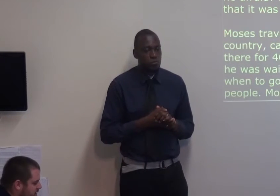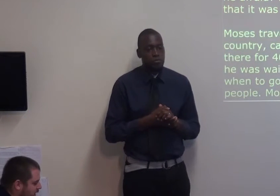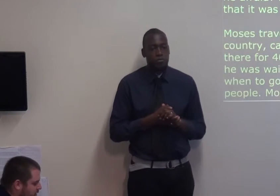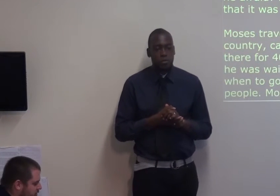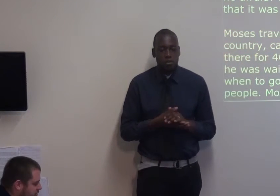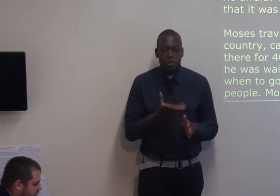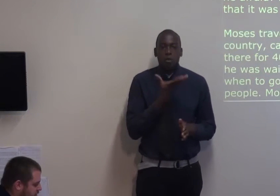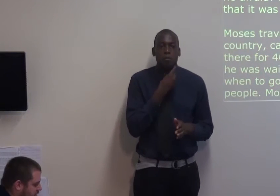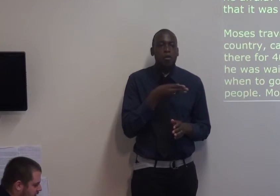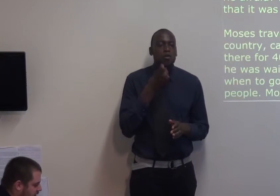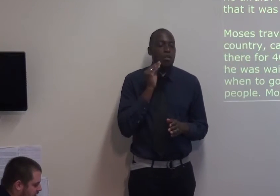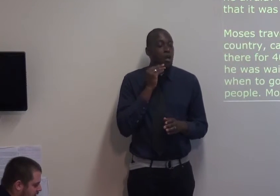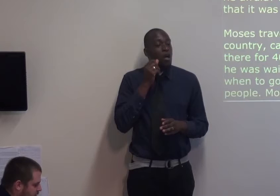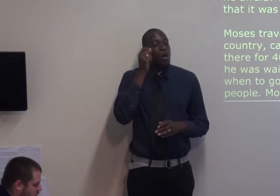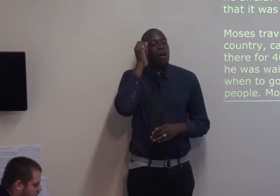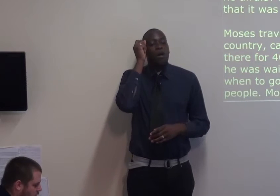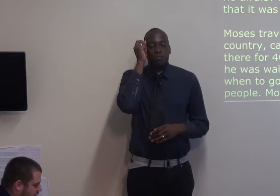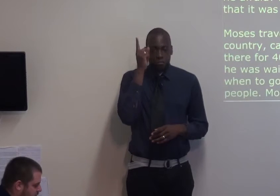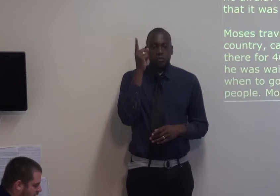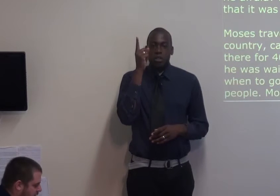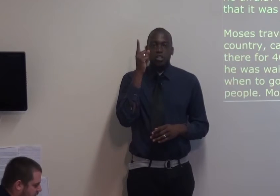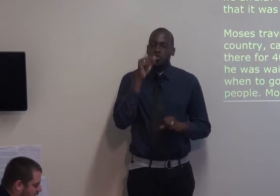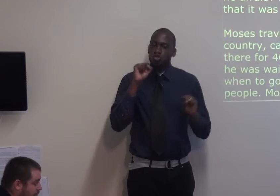Moses understood that it was not the right time.